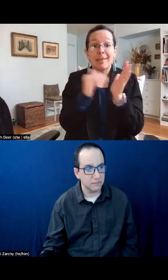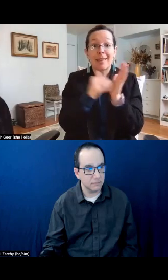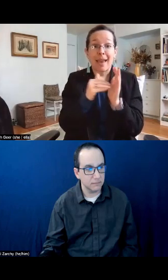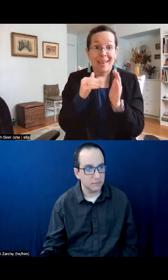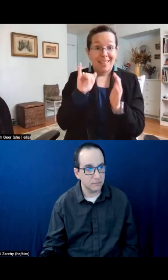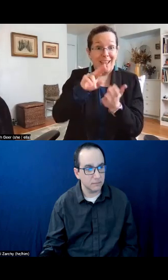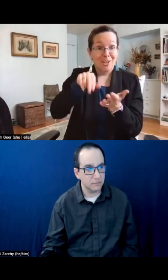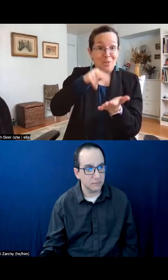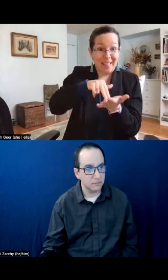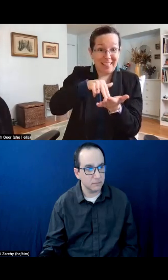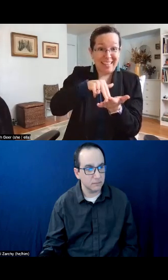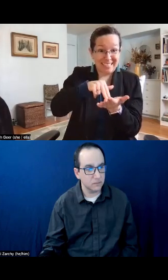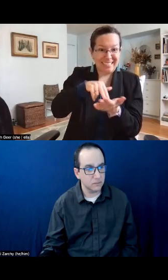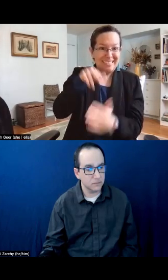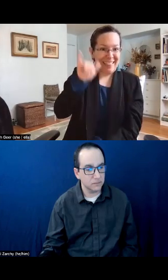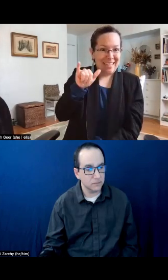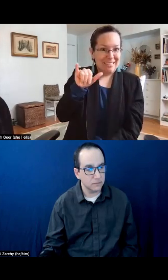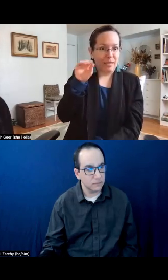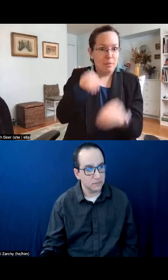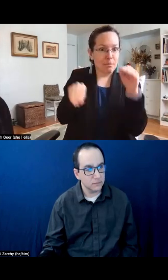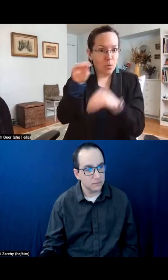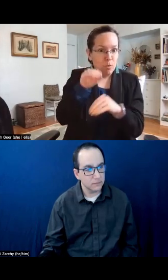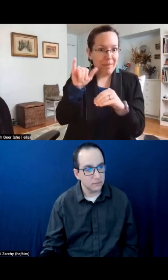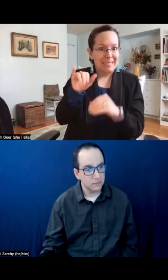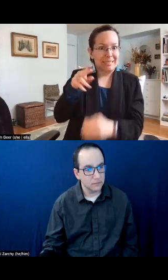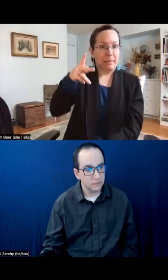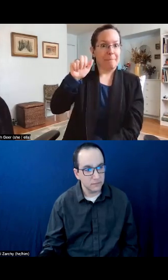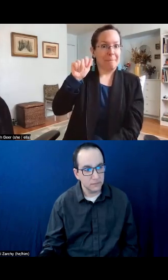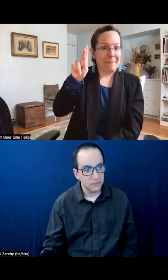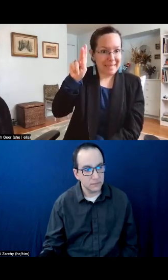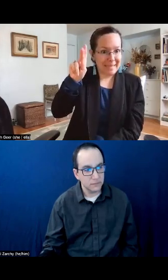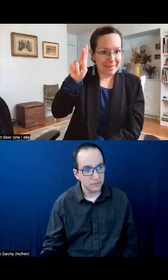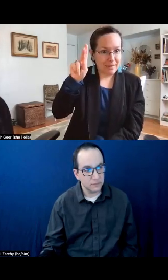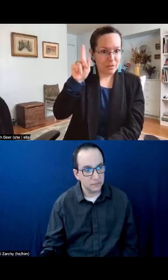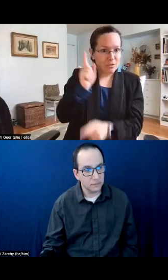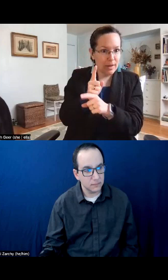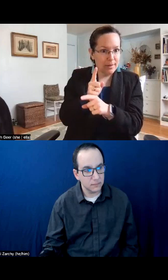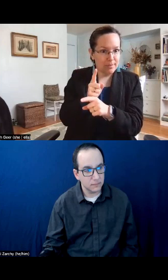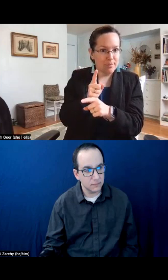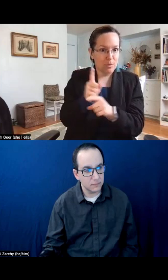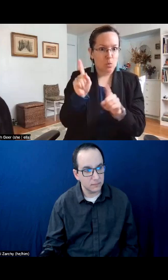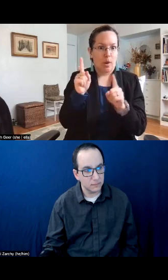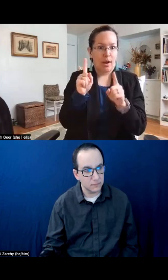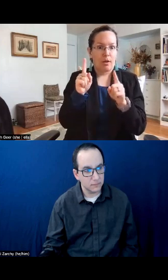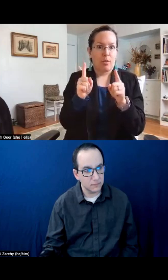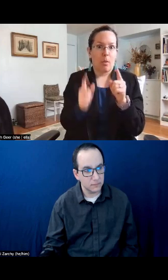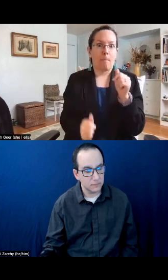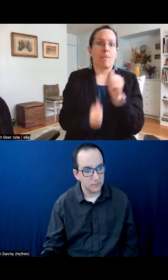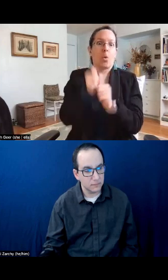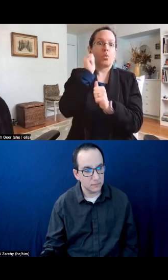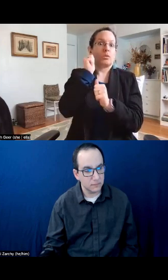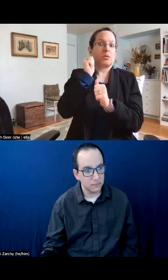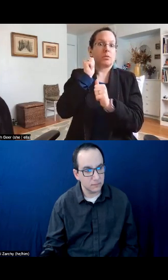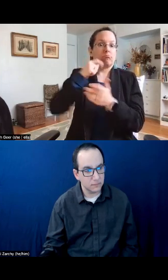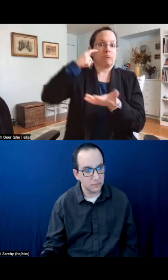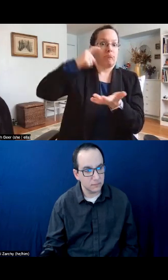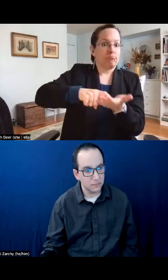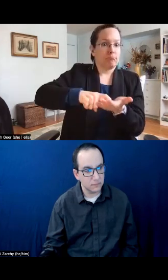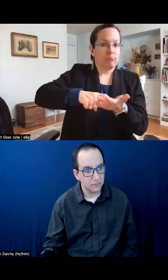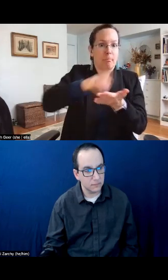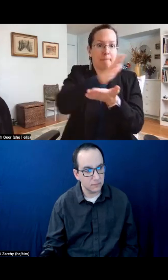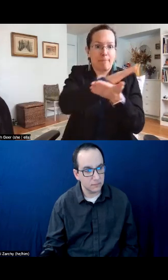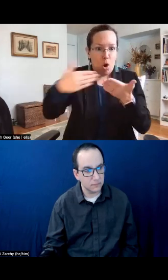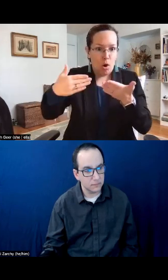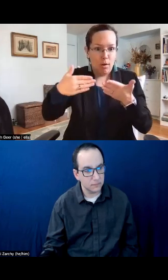syllable breakdown of oral languages. Now, again, that nucleus is that movement. That's the peak of movement